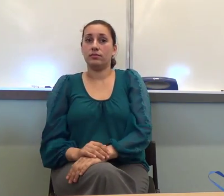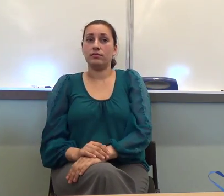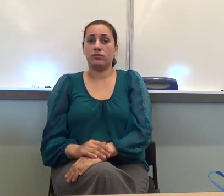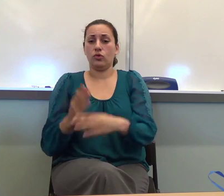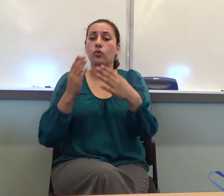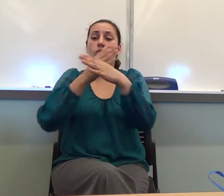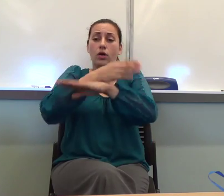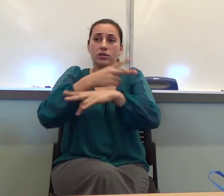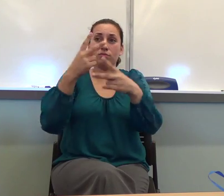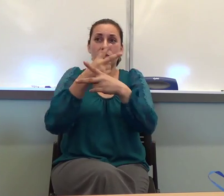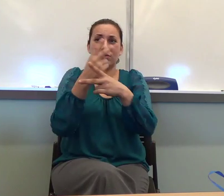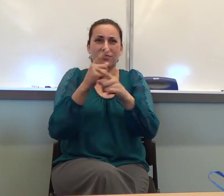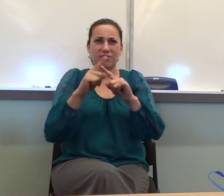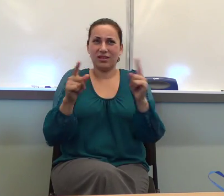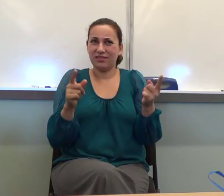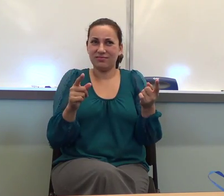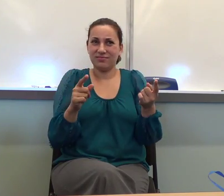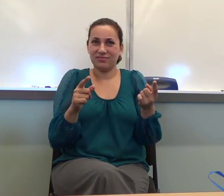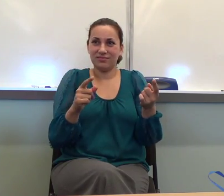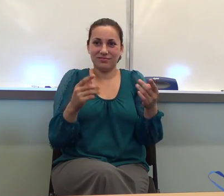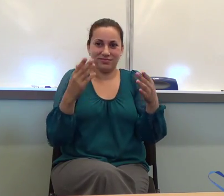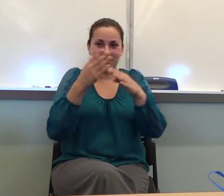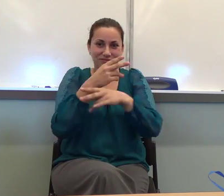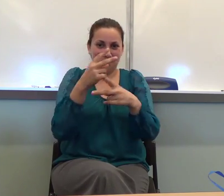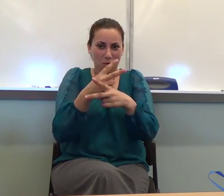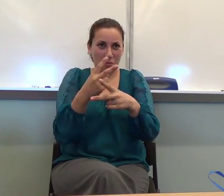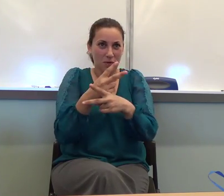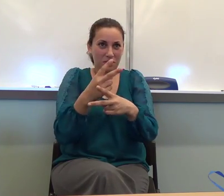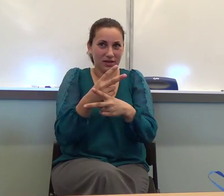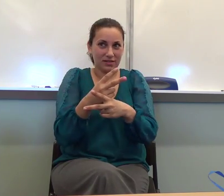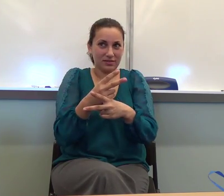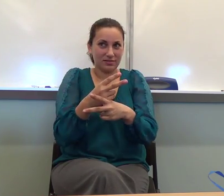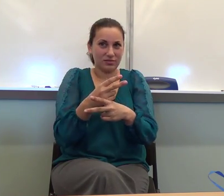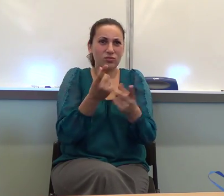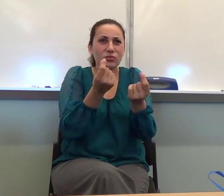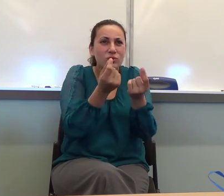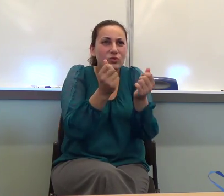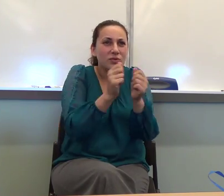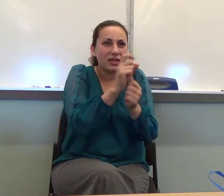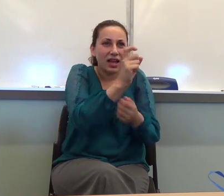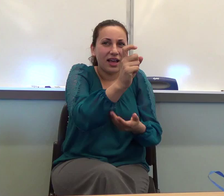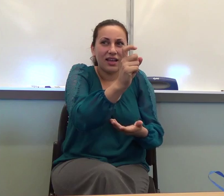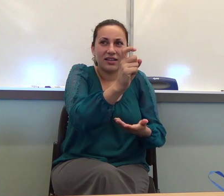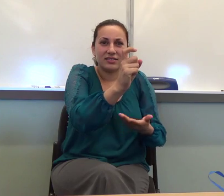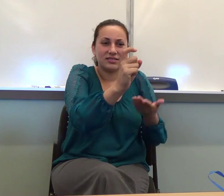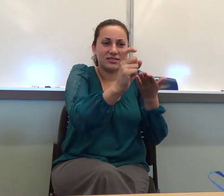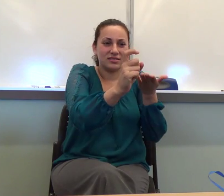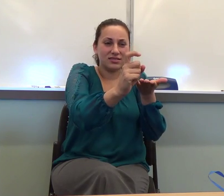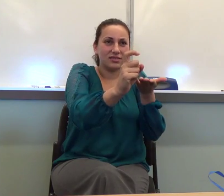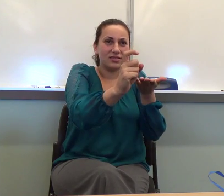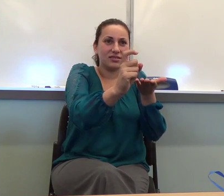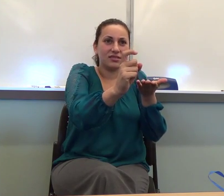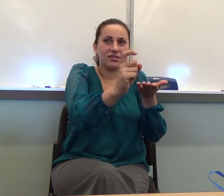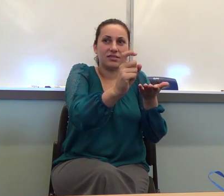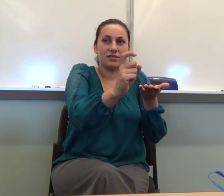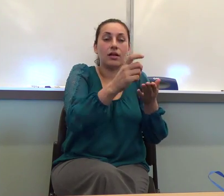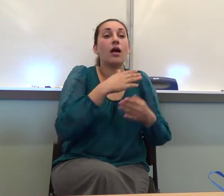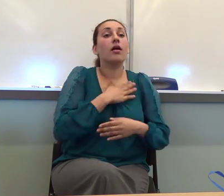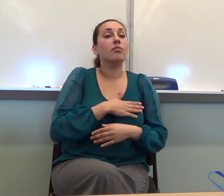multiply, but even when you cross multiply, you're going to have to do something with that unknown, that x. Now, please listen, because this